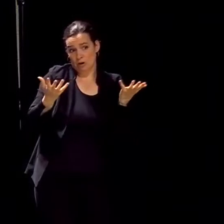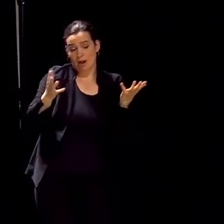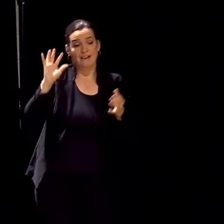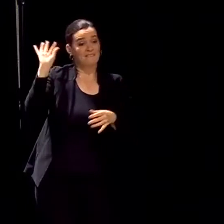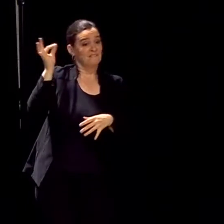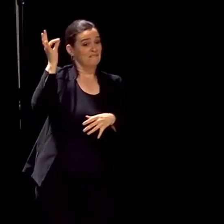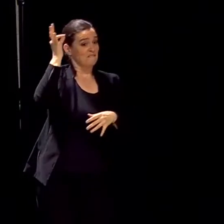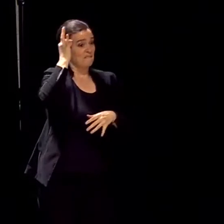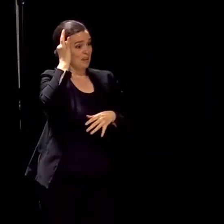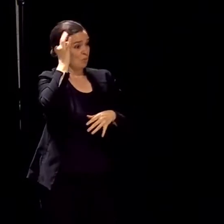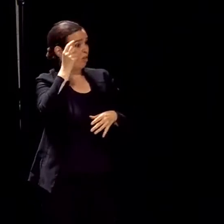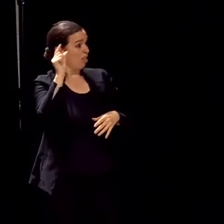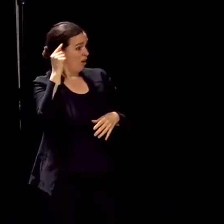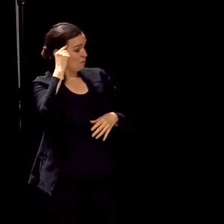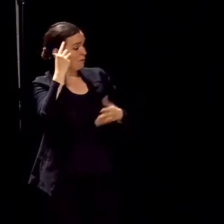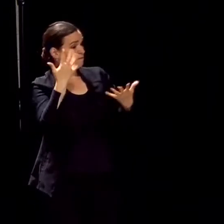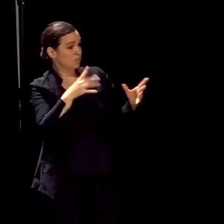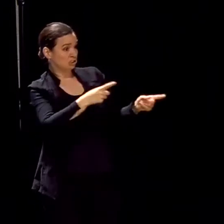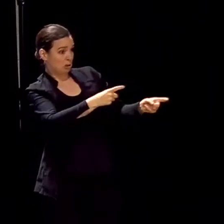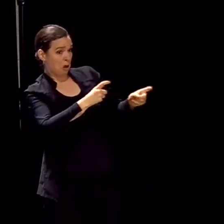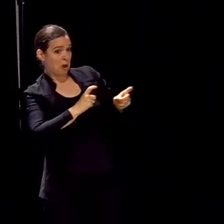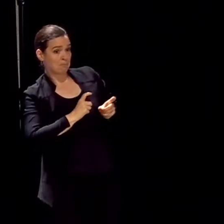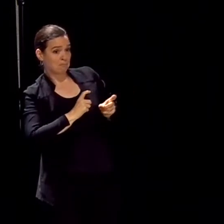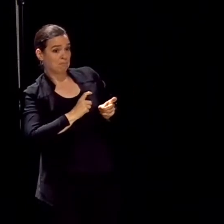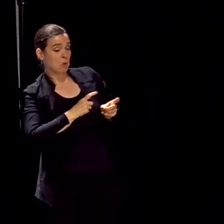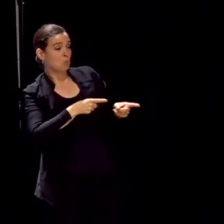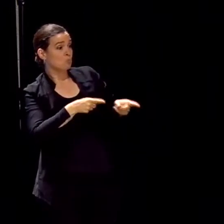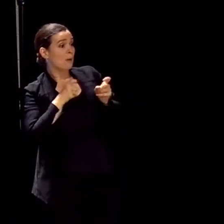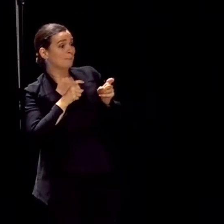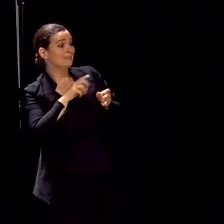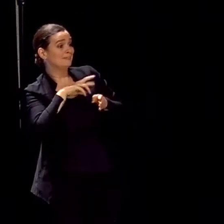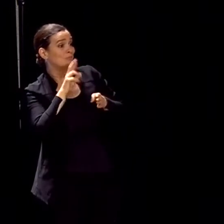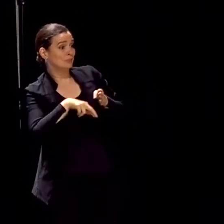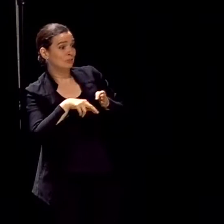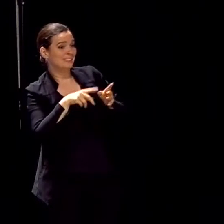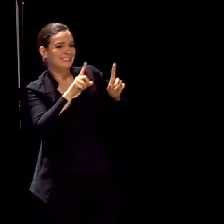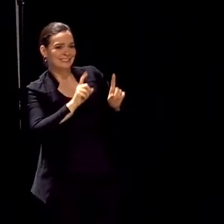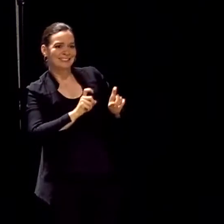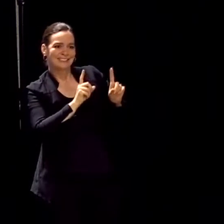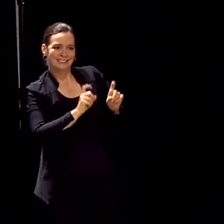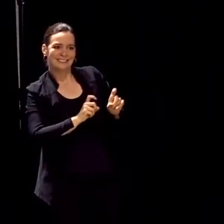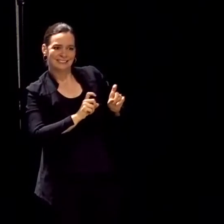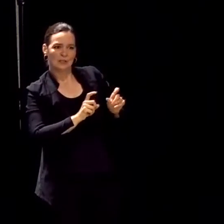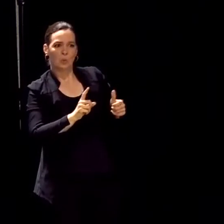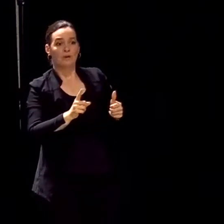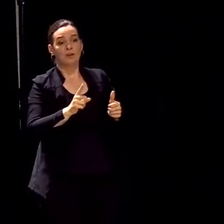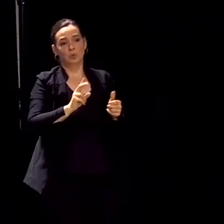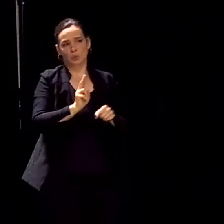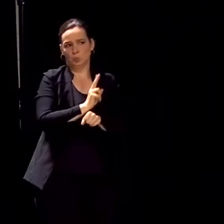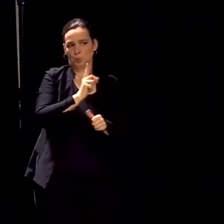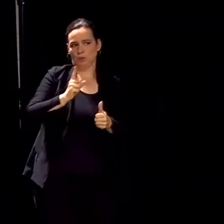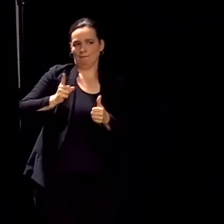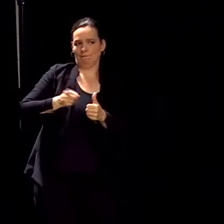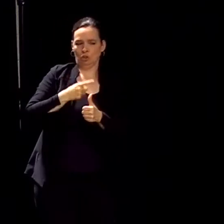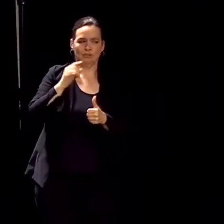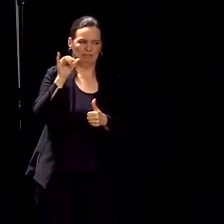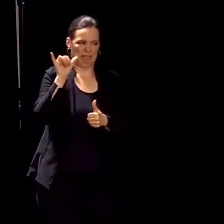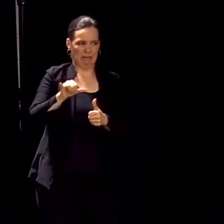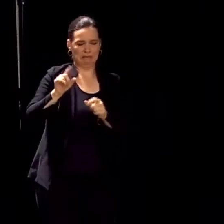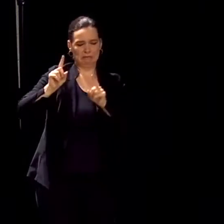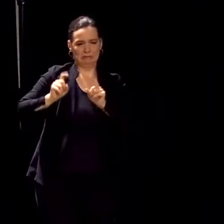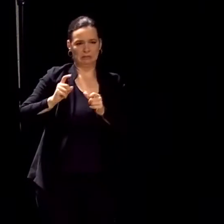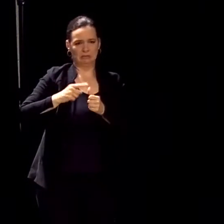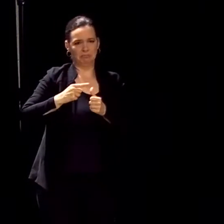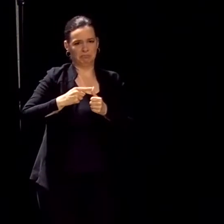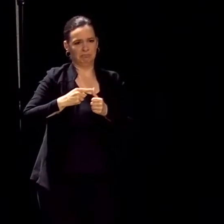push out, we'll use those rapid tests first to deal with this testing program.